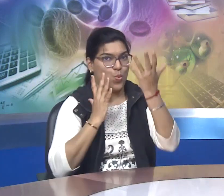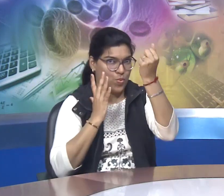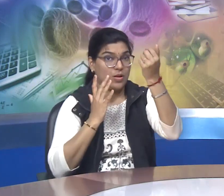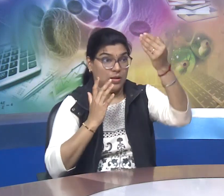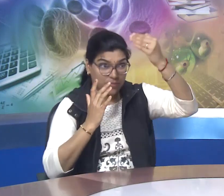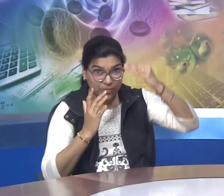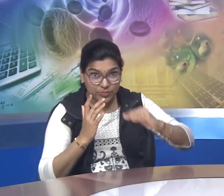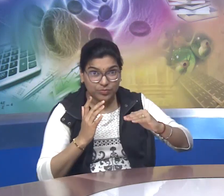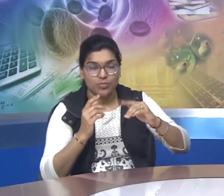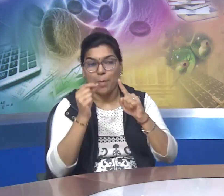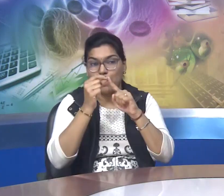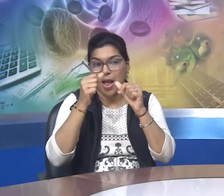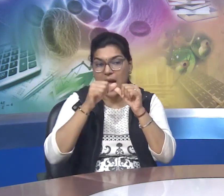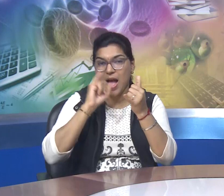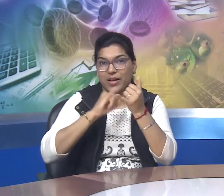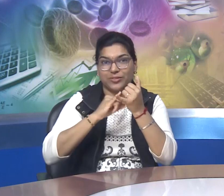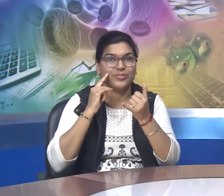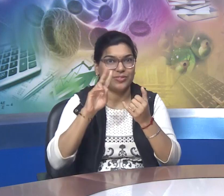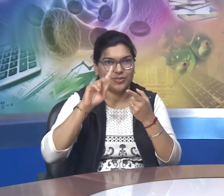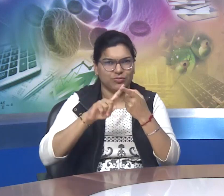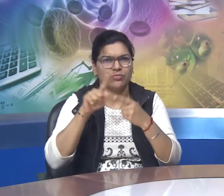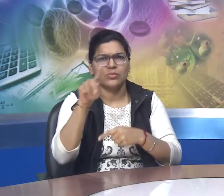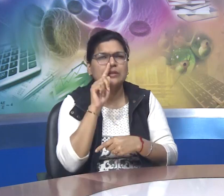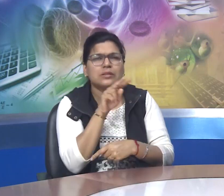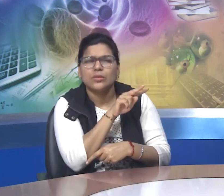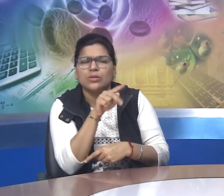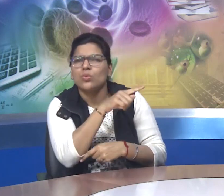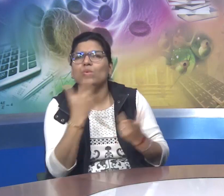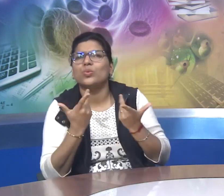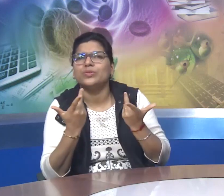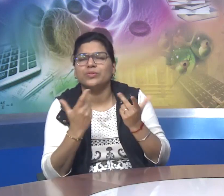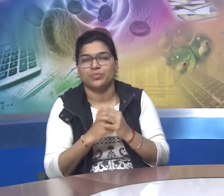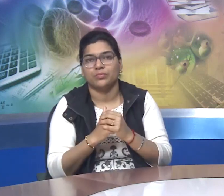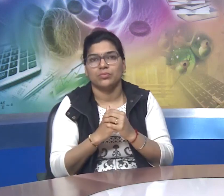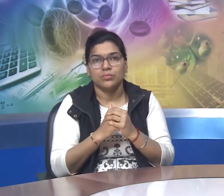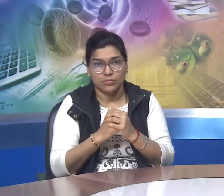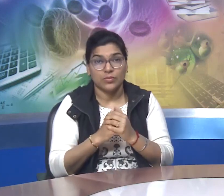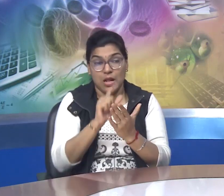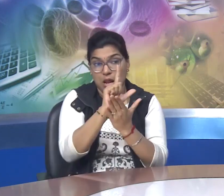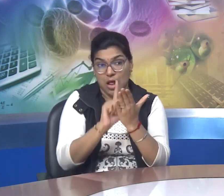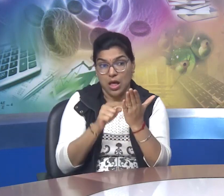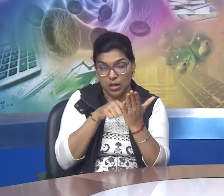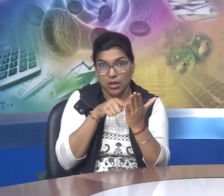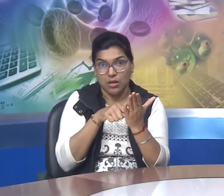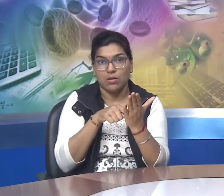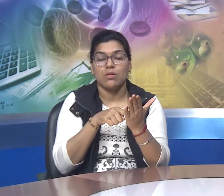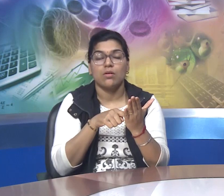active sentence. Dash received a letter. Passive voice. A letter